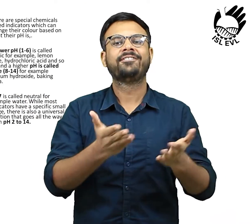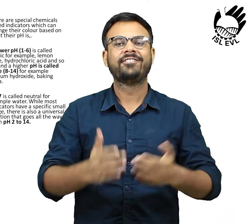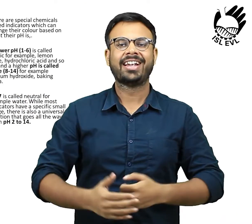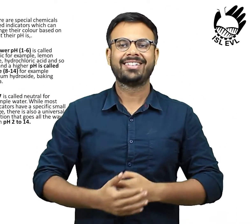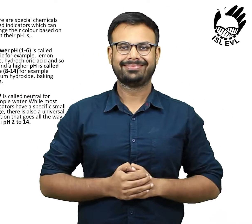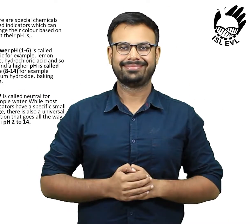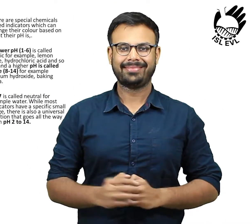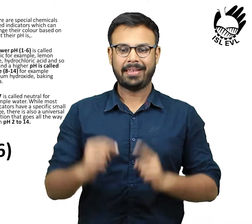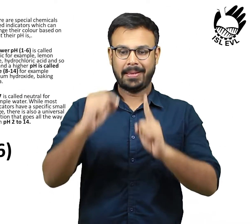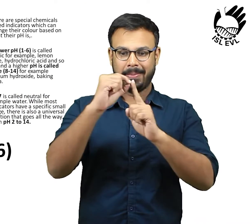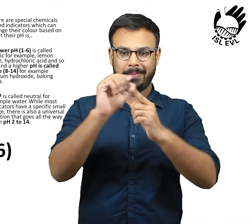their pH.